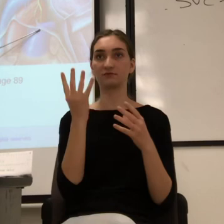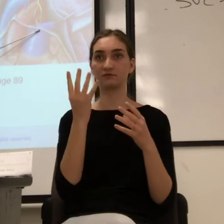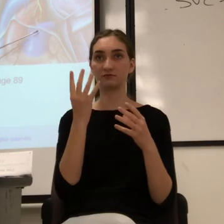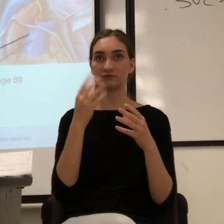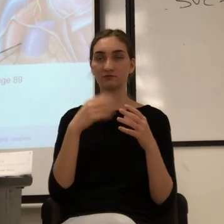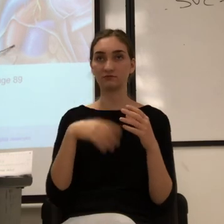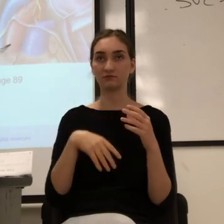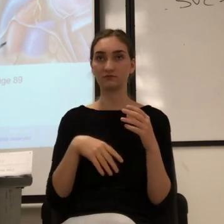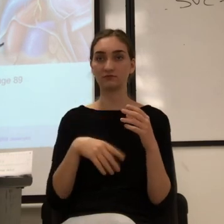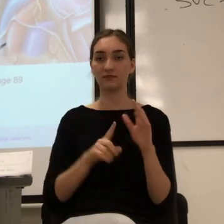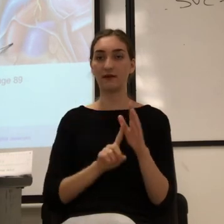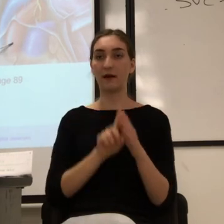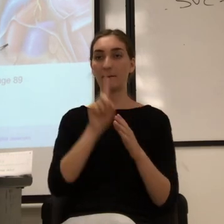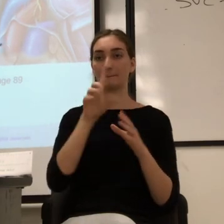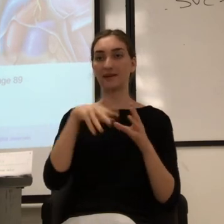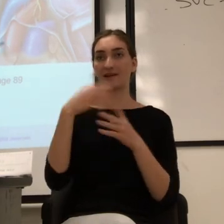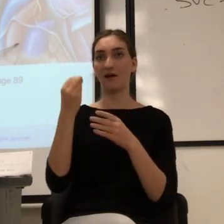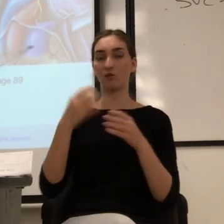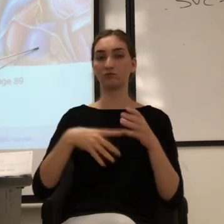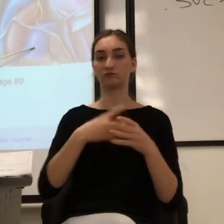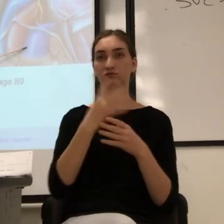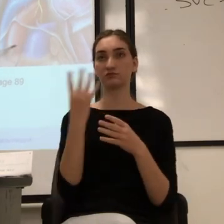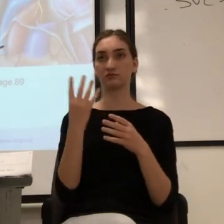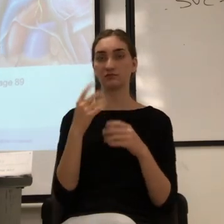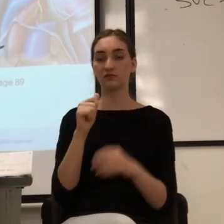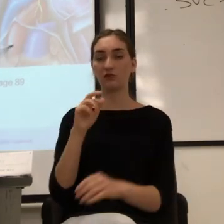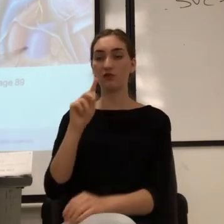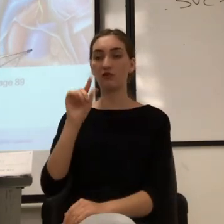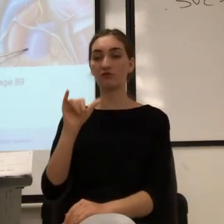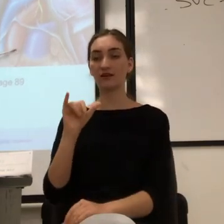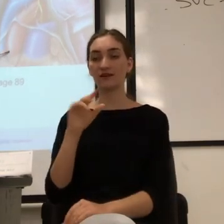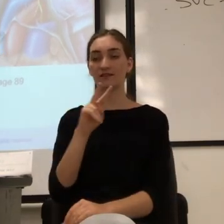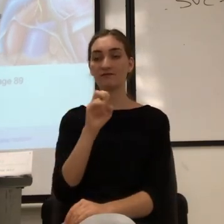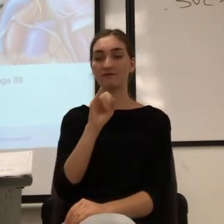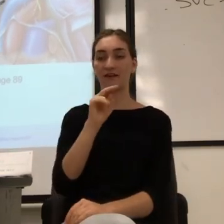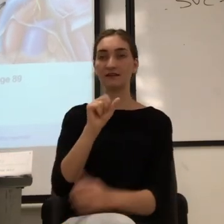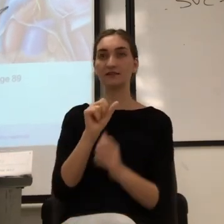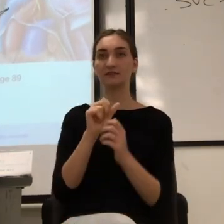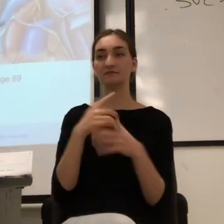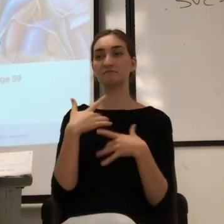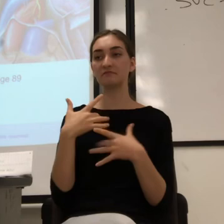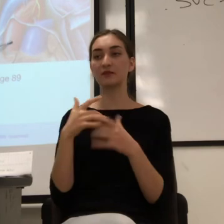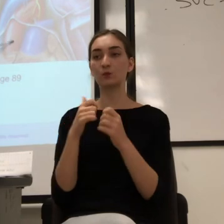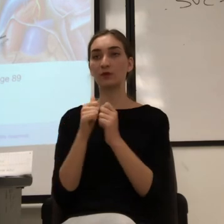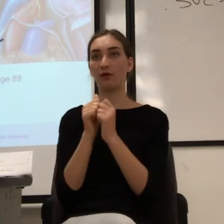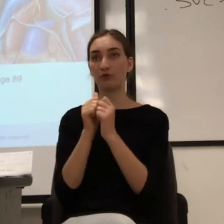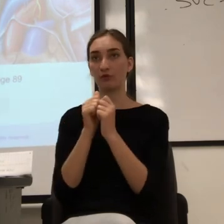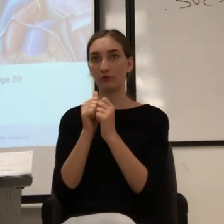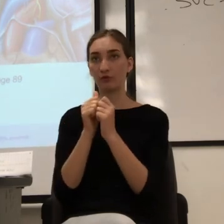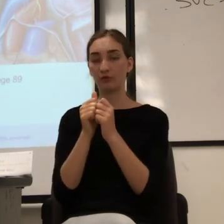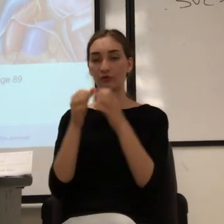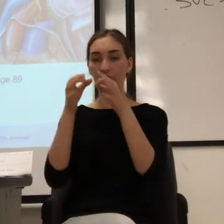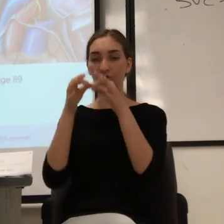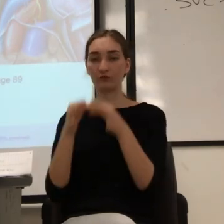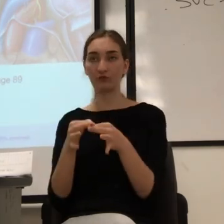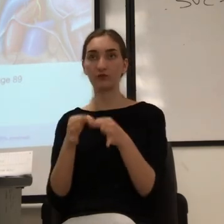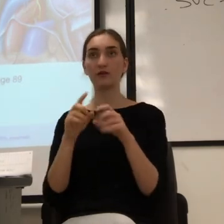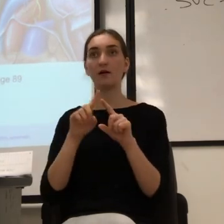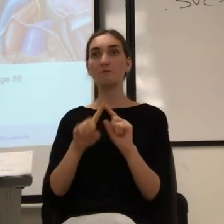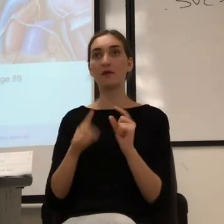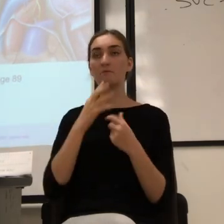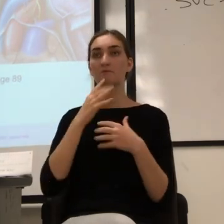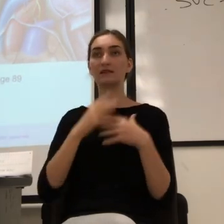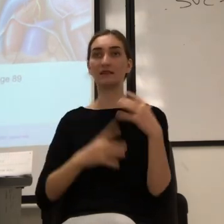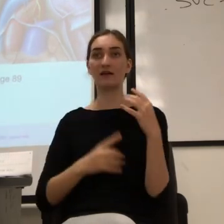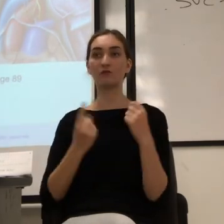up and out. So, you know, arteries and veins are usually together, but blood is always flowing in opposite directions. So as you